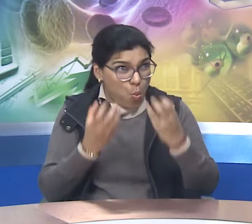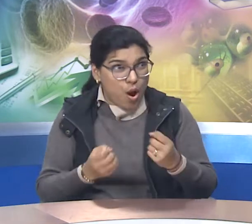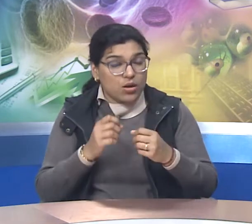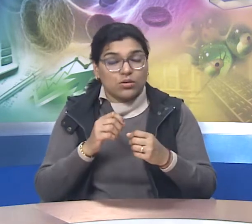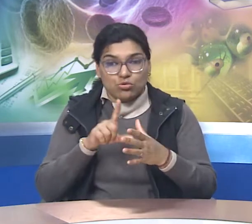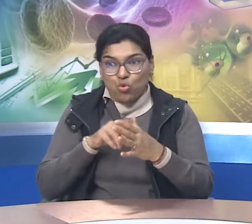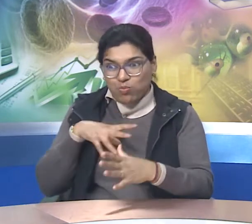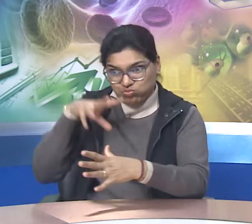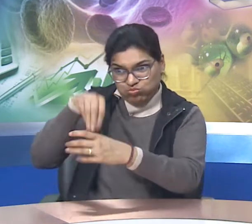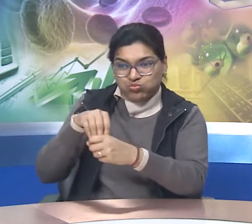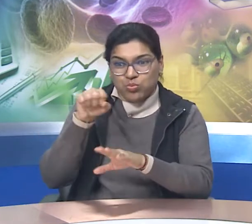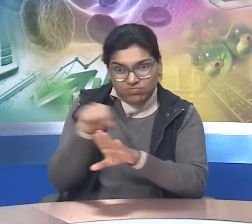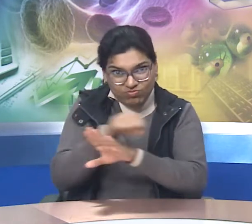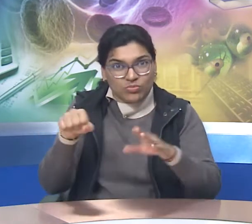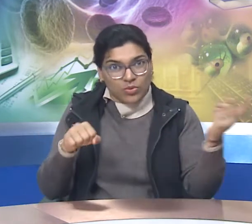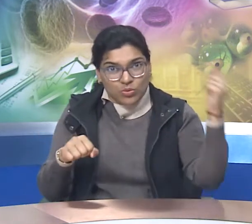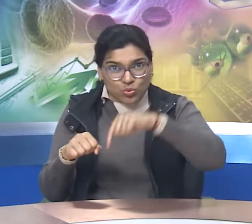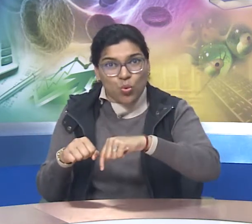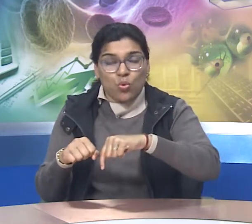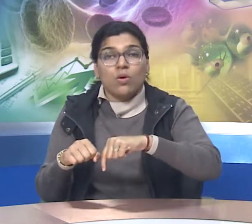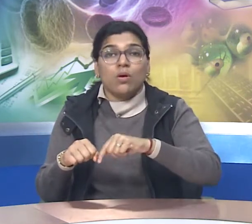If you really want to,